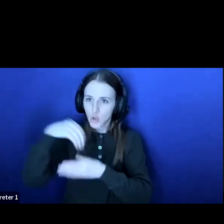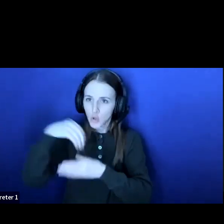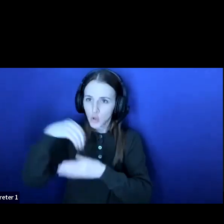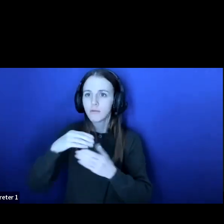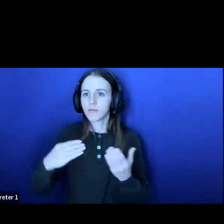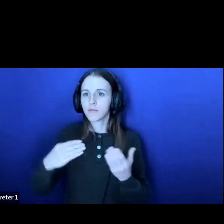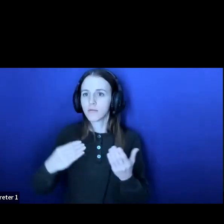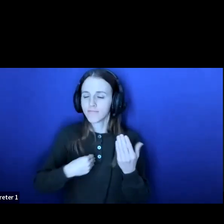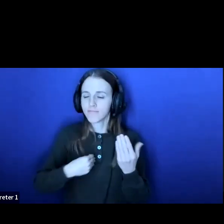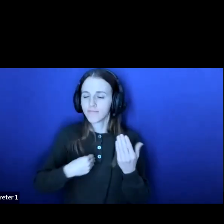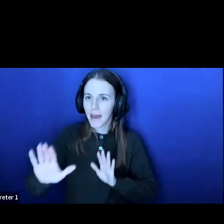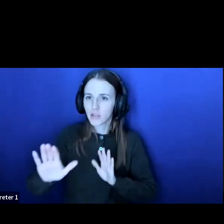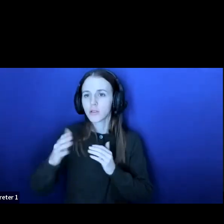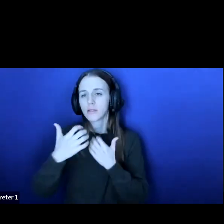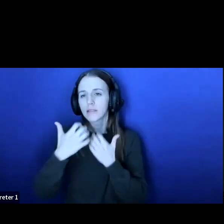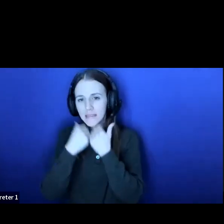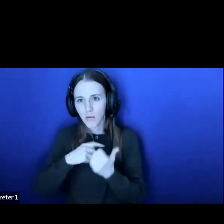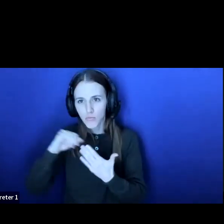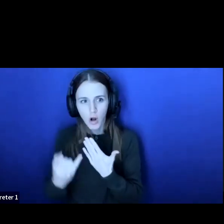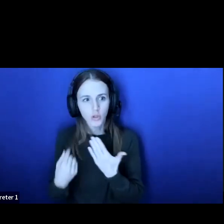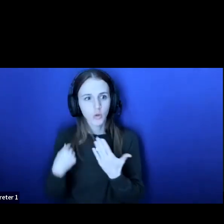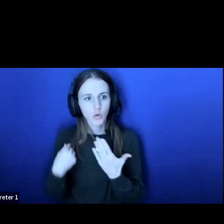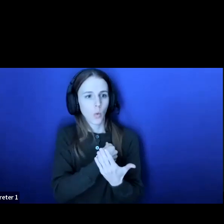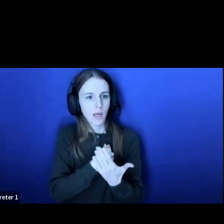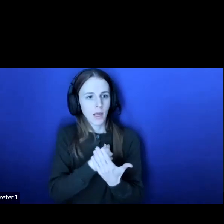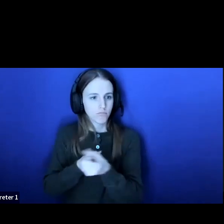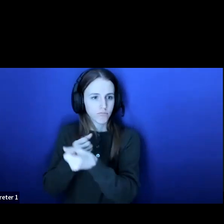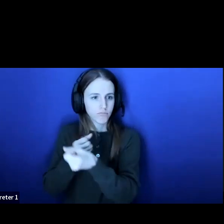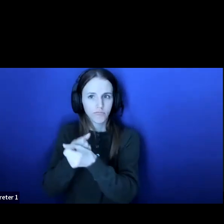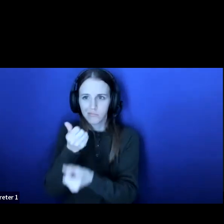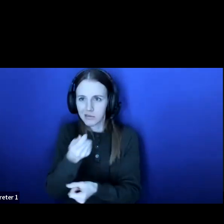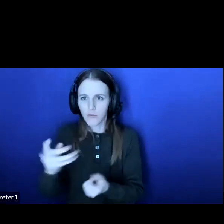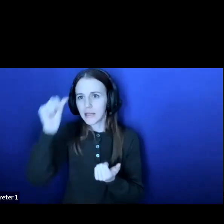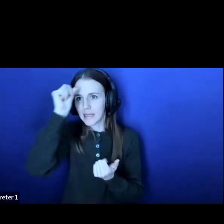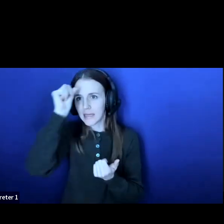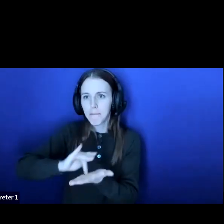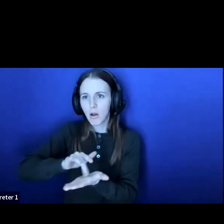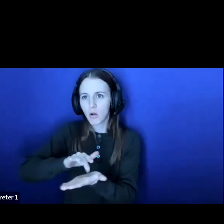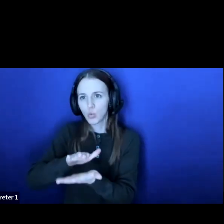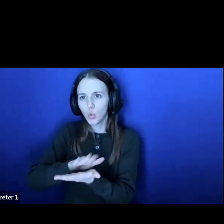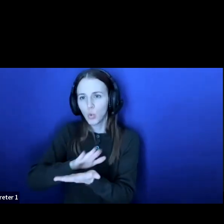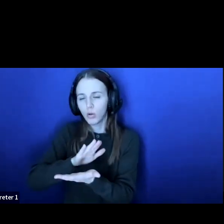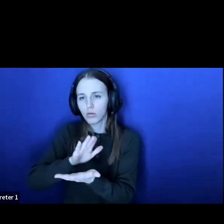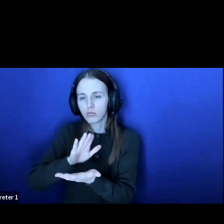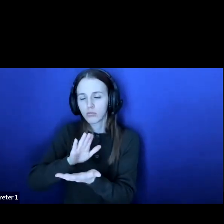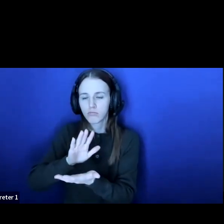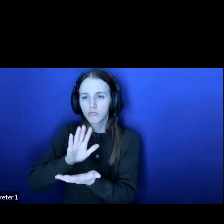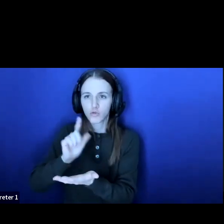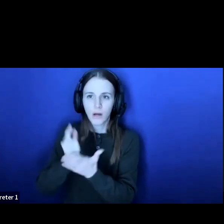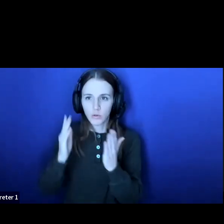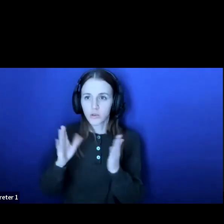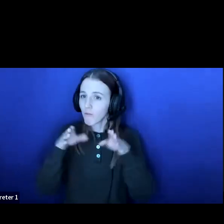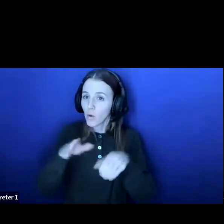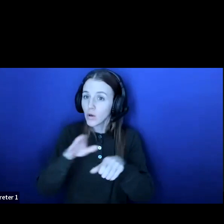disability competencies for Indian medical graduate. And this work was basically based on focus group discussions with doctors with disabilities in